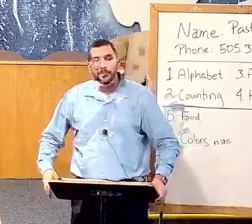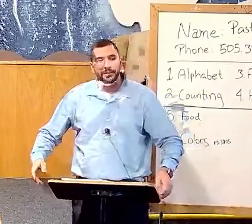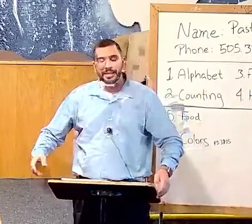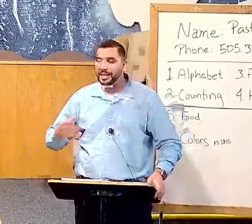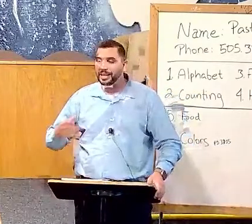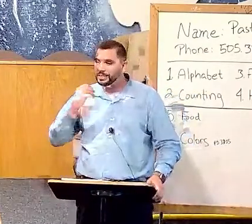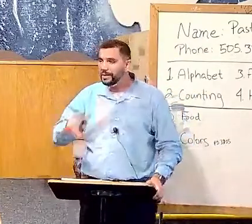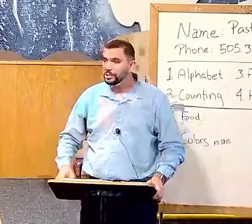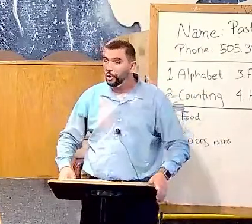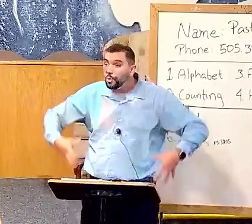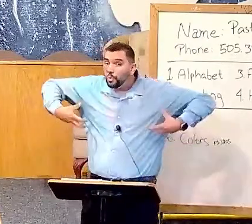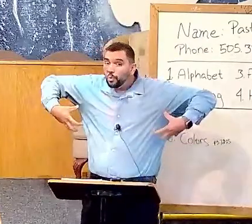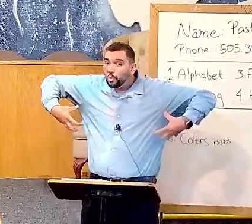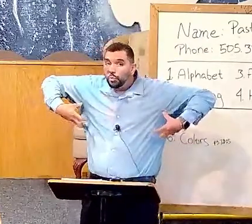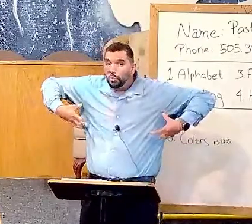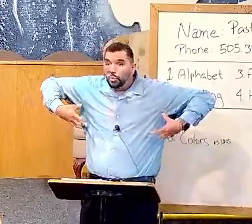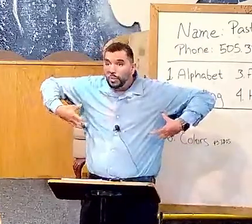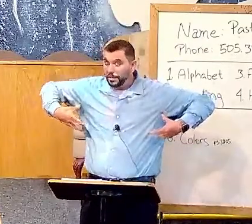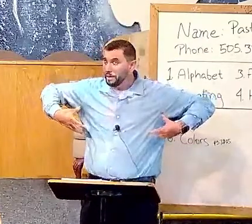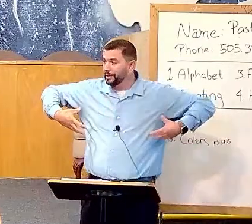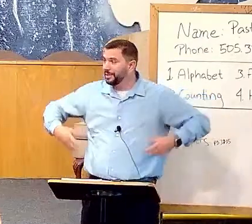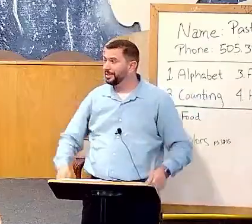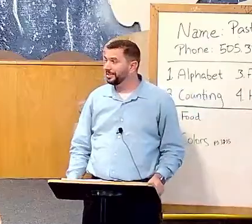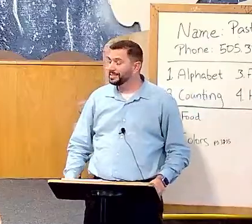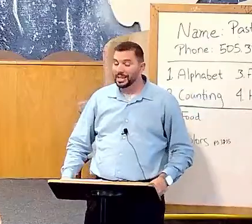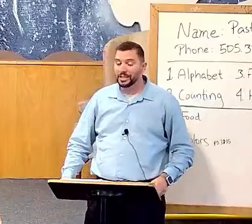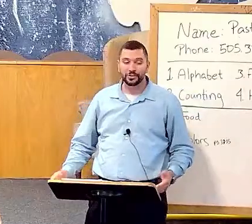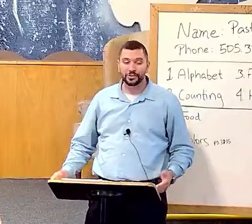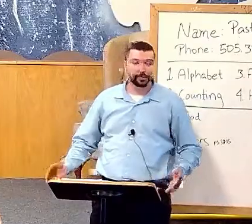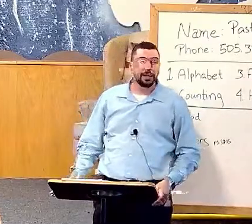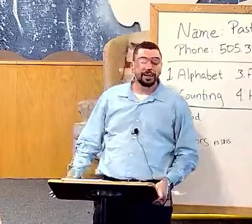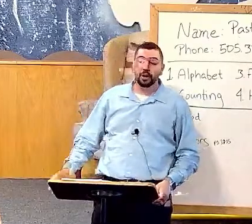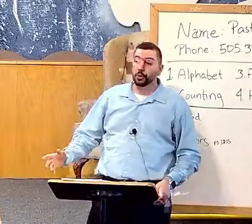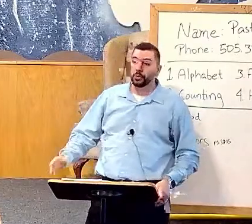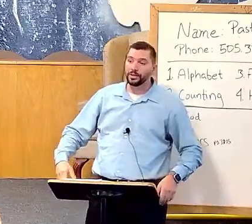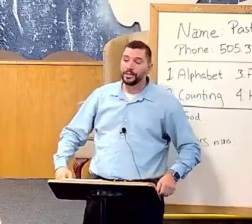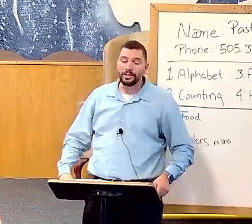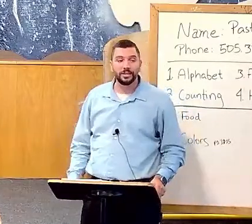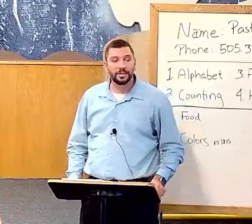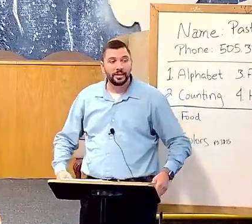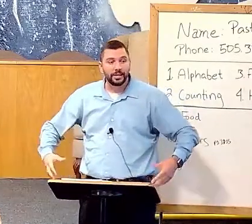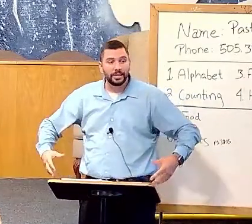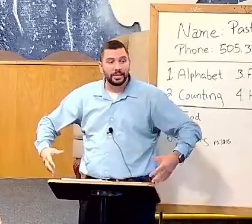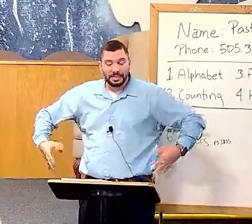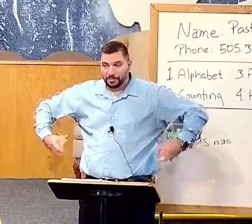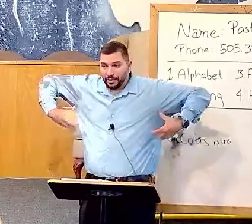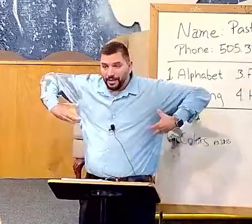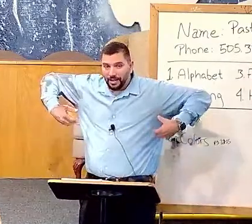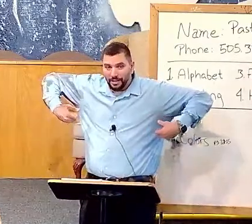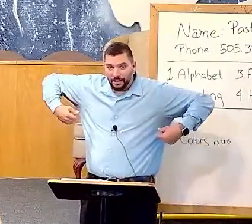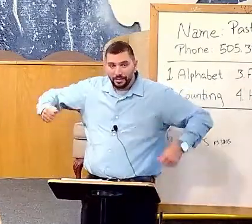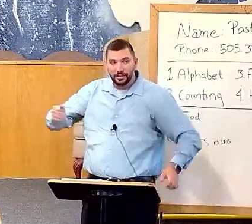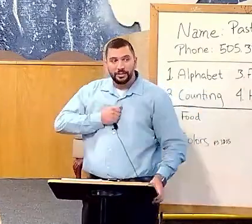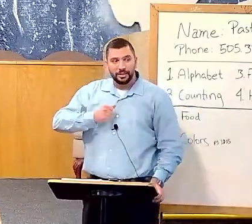can see your face go like a monkey. That's now gorilla is monkey.